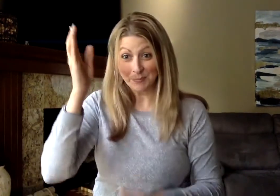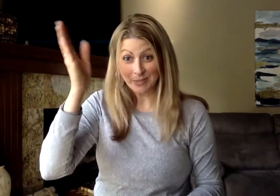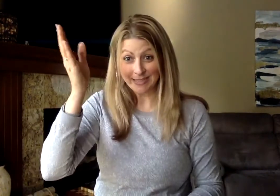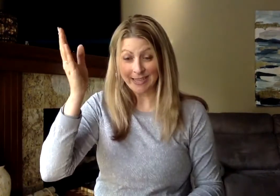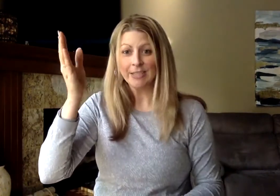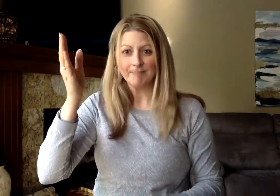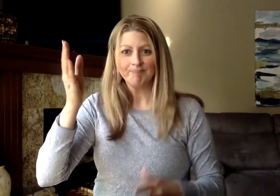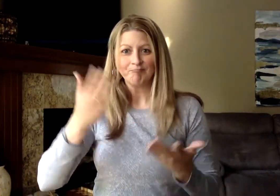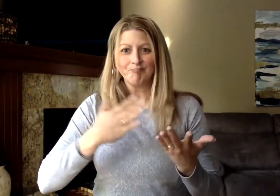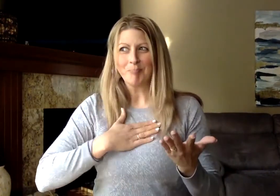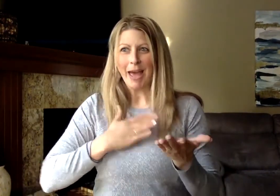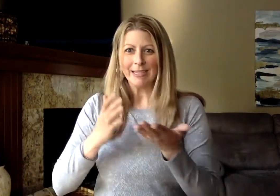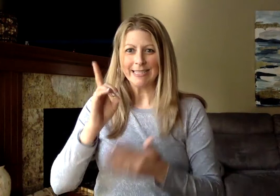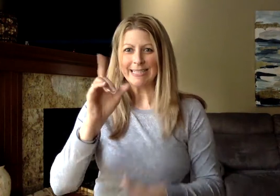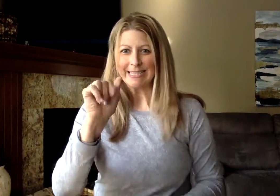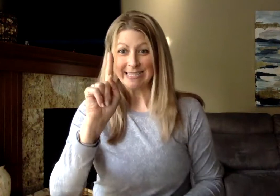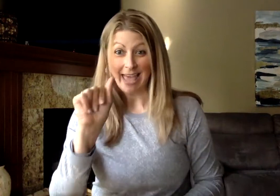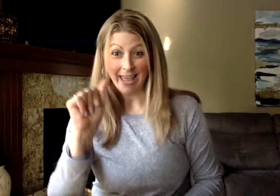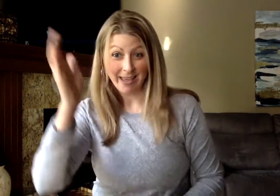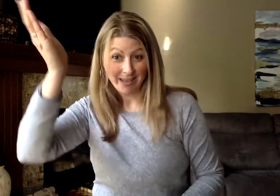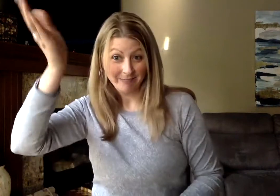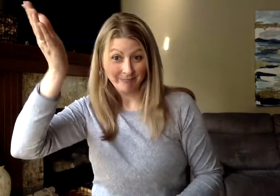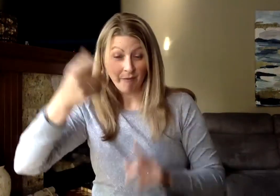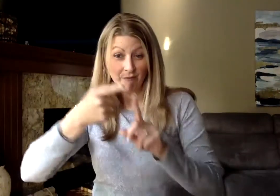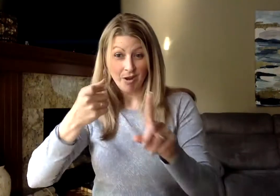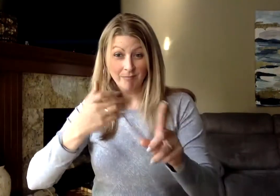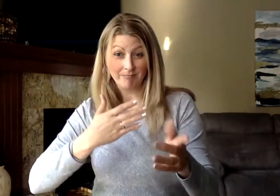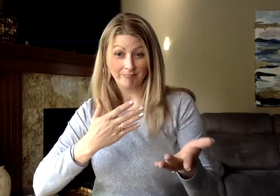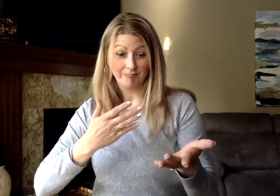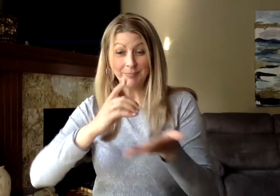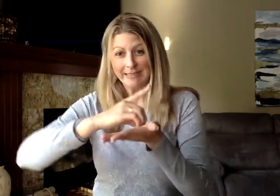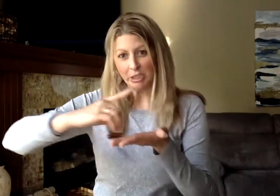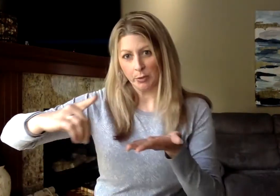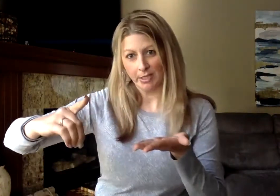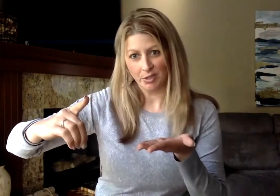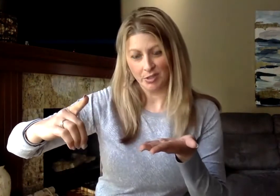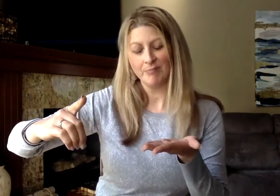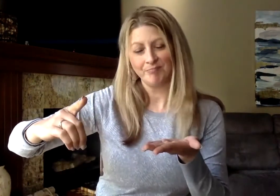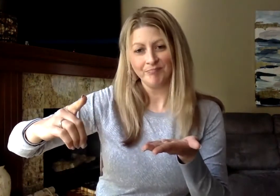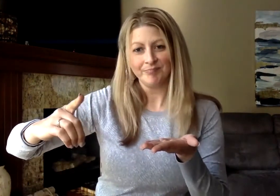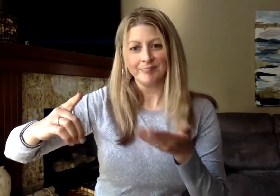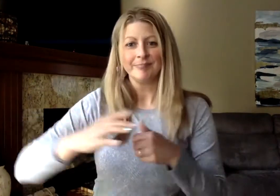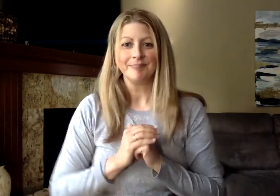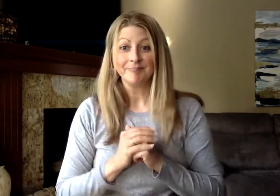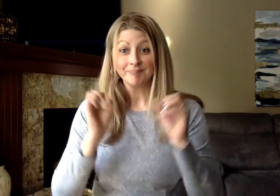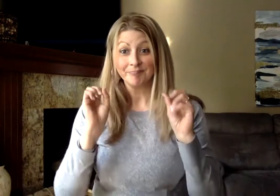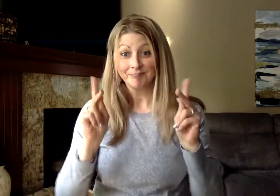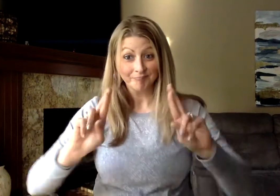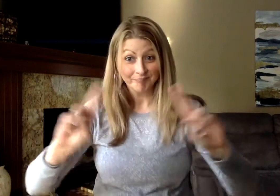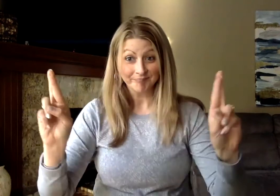And this presentation is it's a data presentation from my dissertation. Okay,